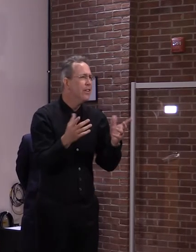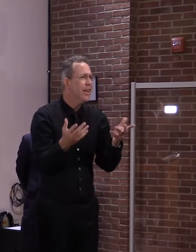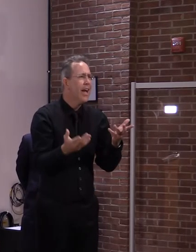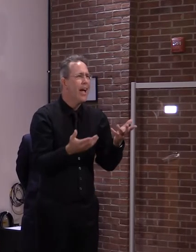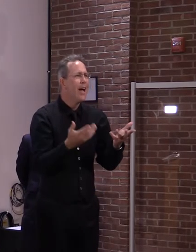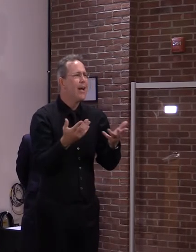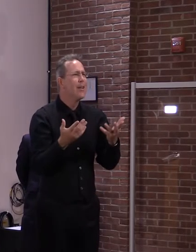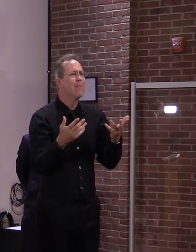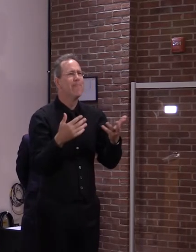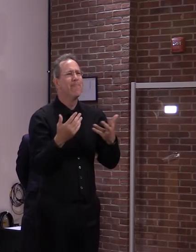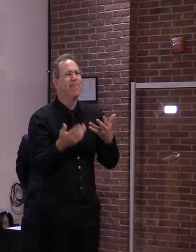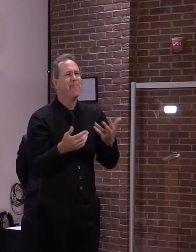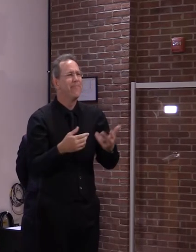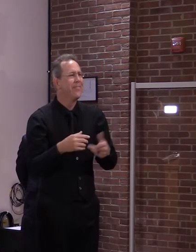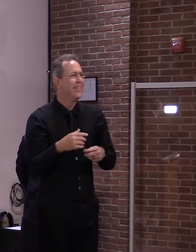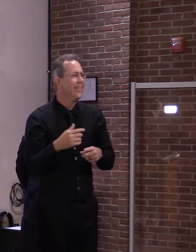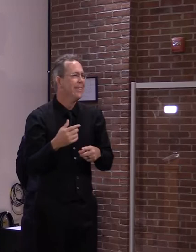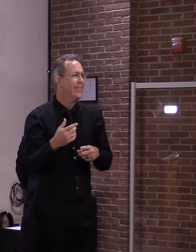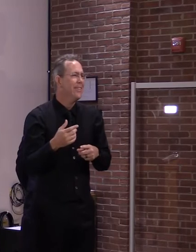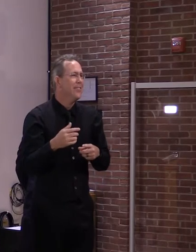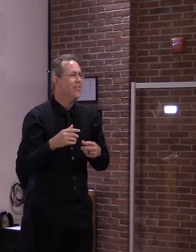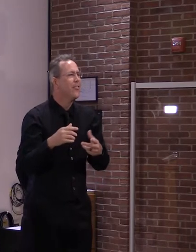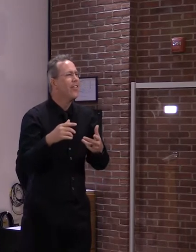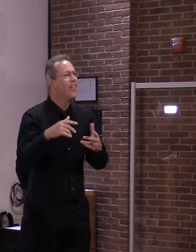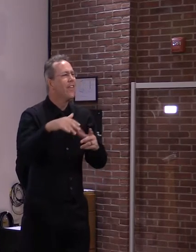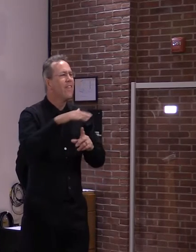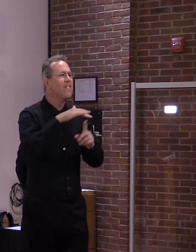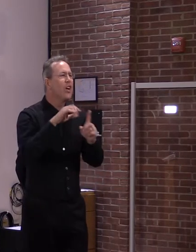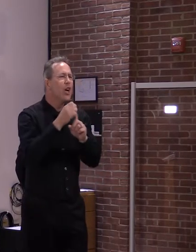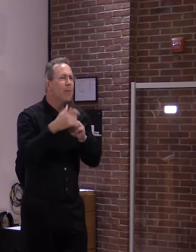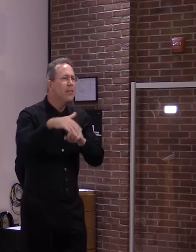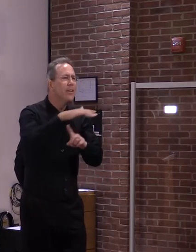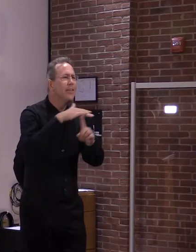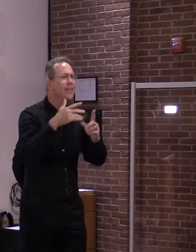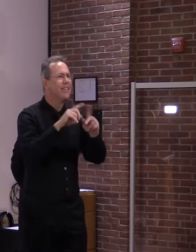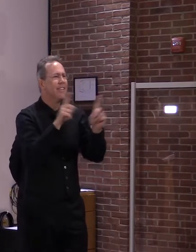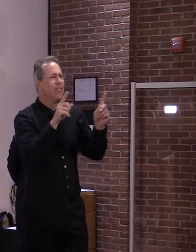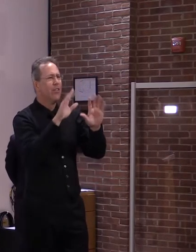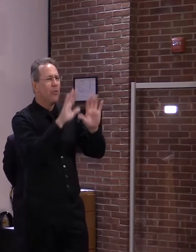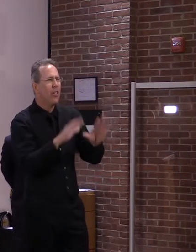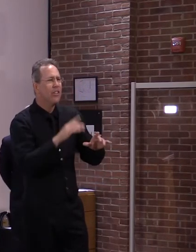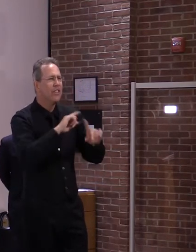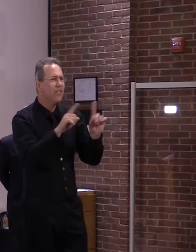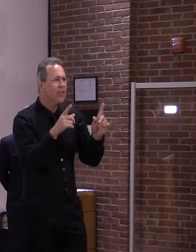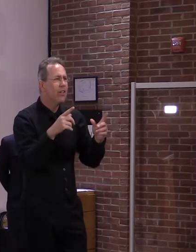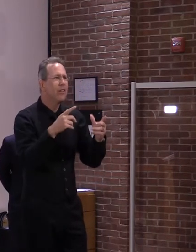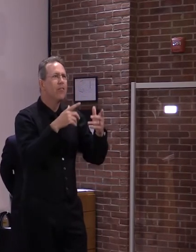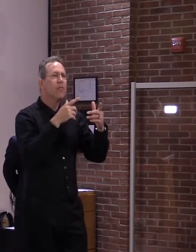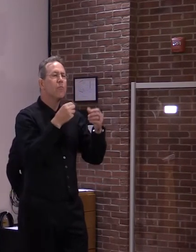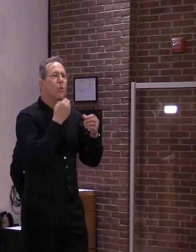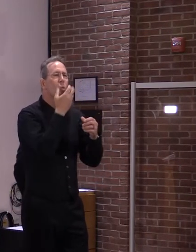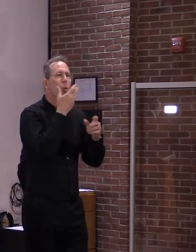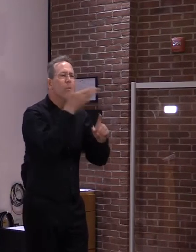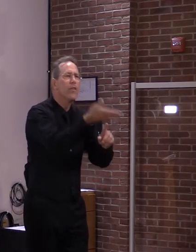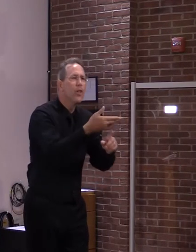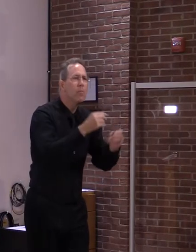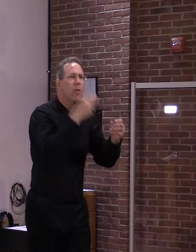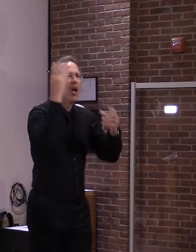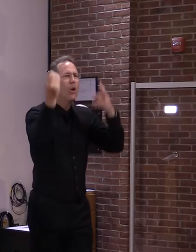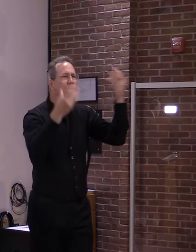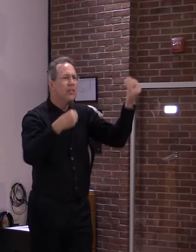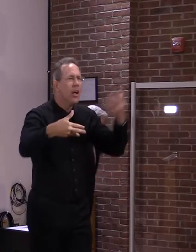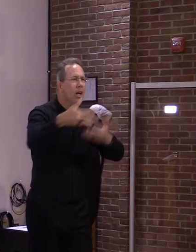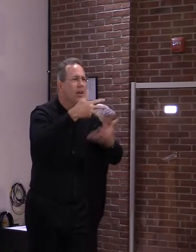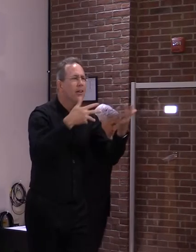cases started to go down. You may recall, though, that when you look at the death rate in